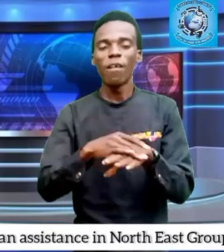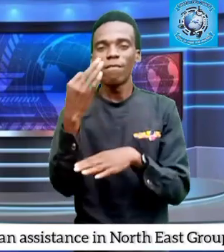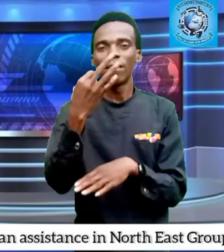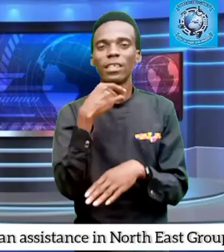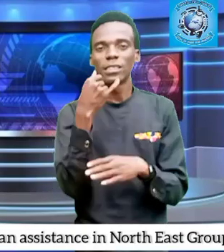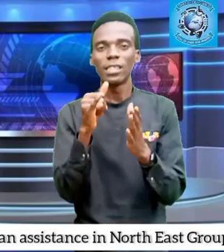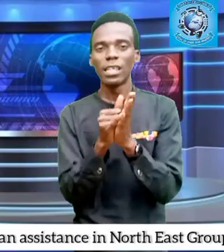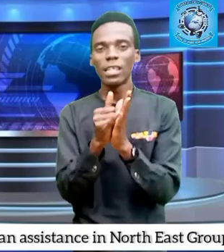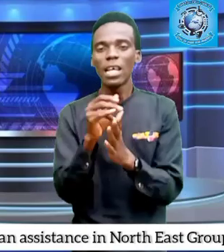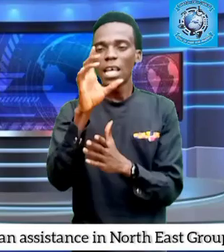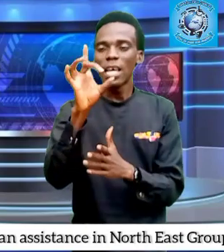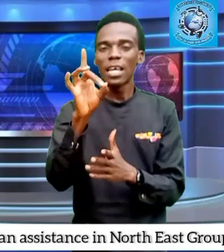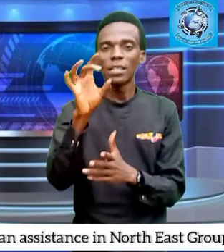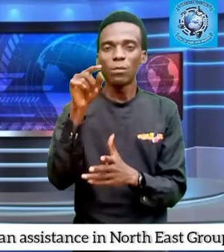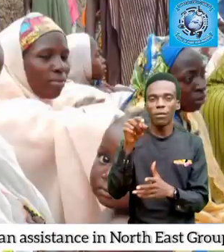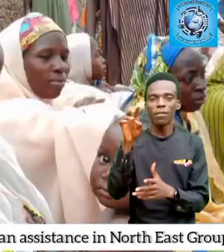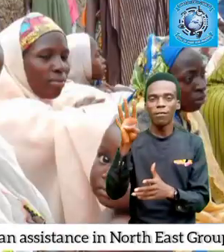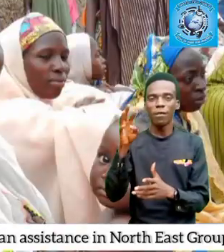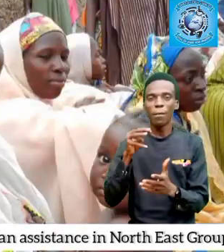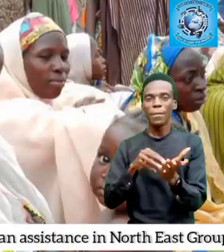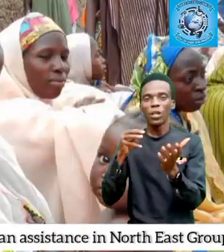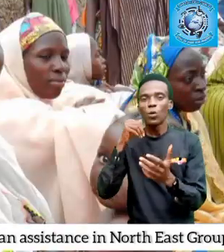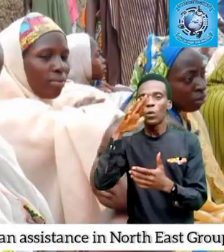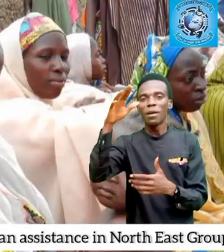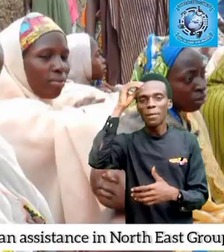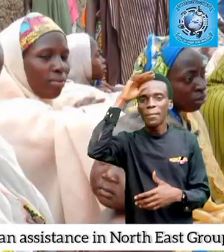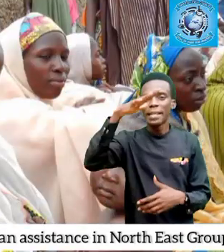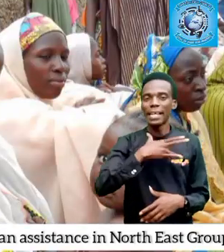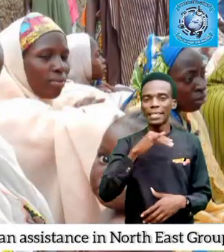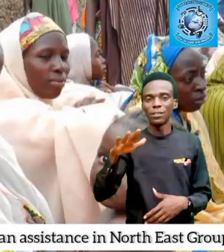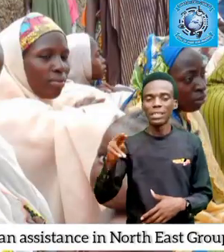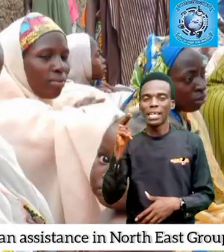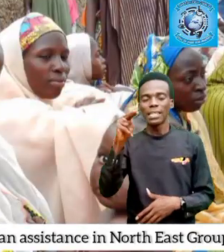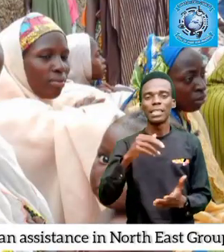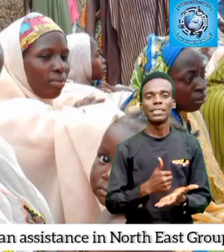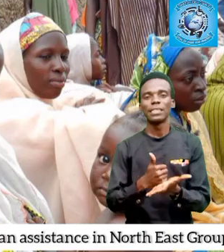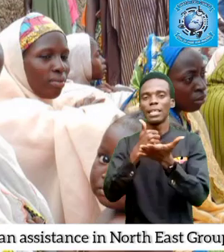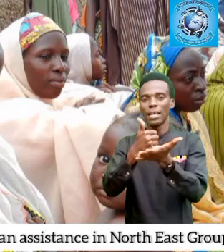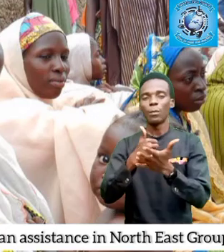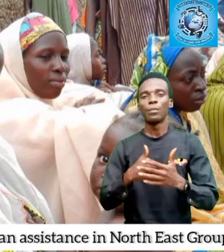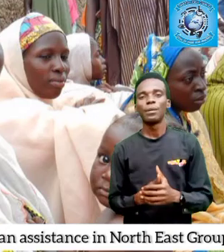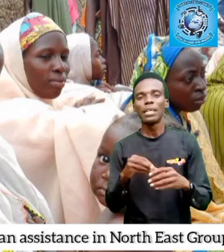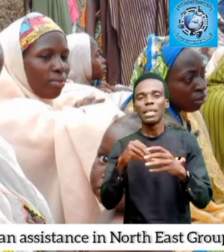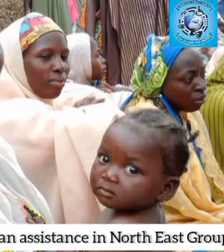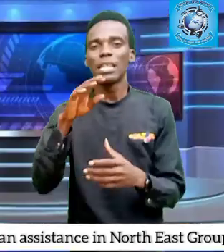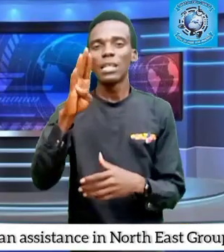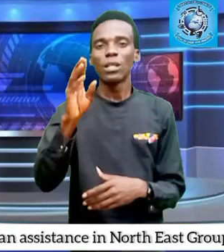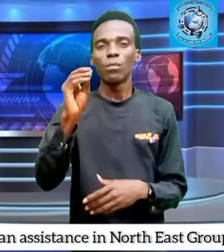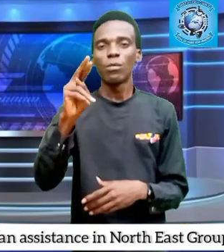an estimated 8.4 million women, men and children need humanitarian assistance in